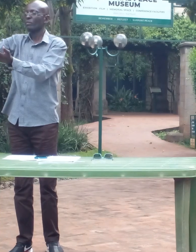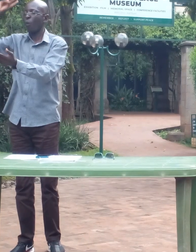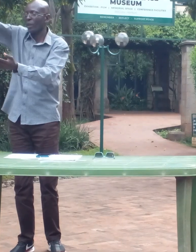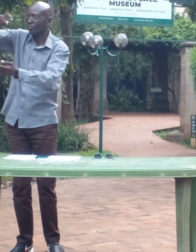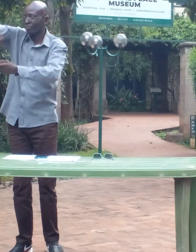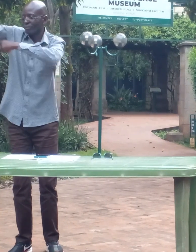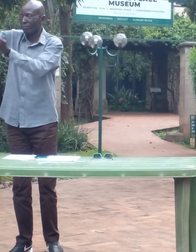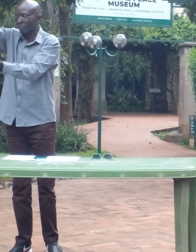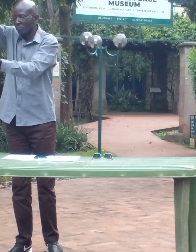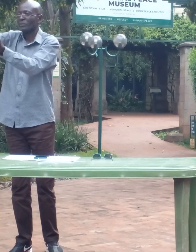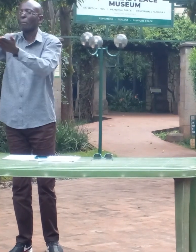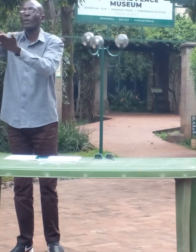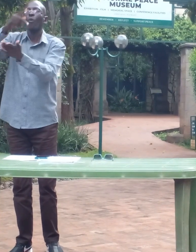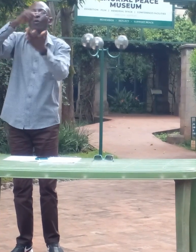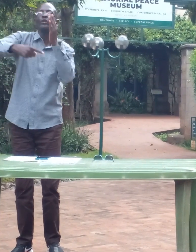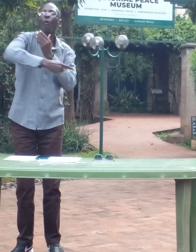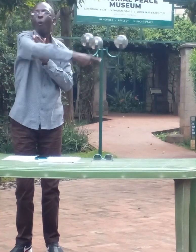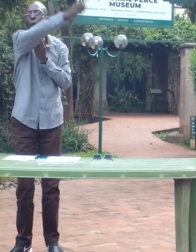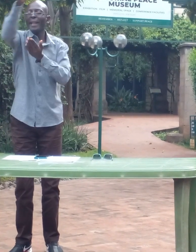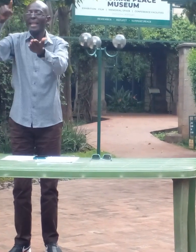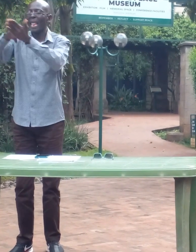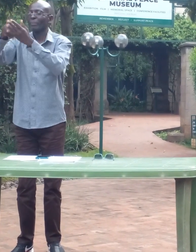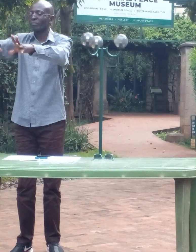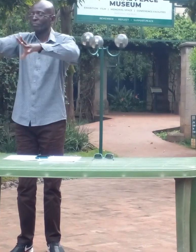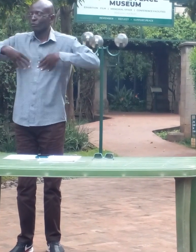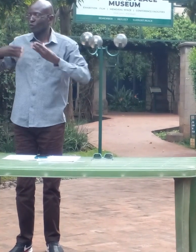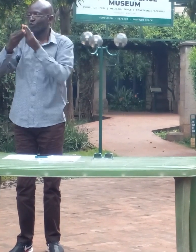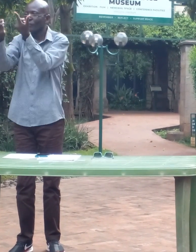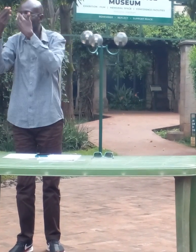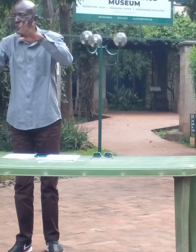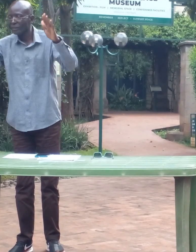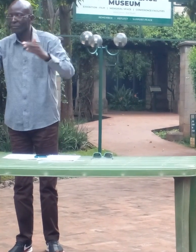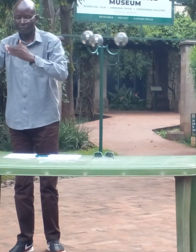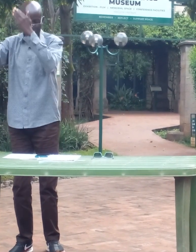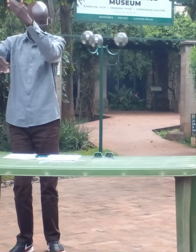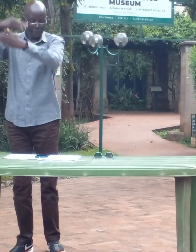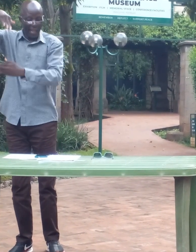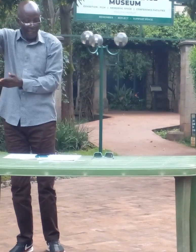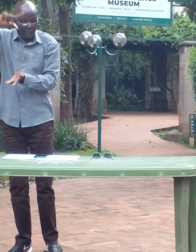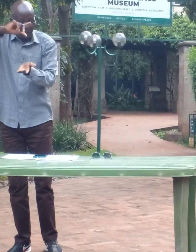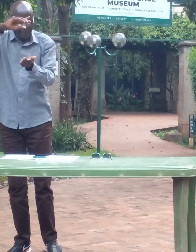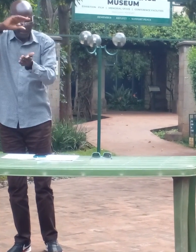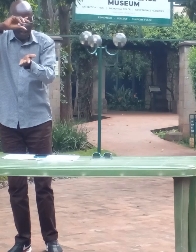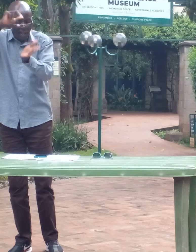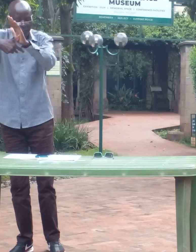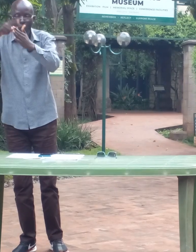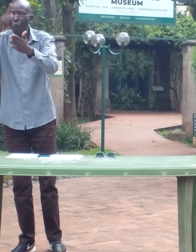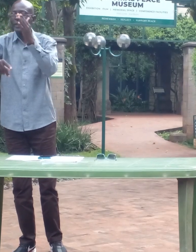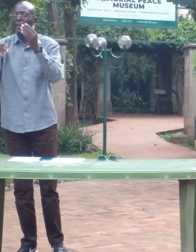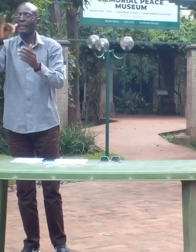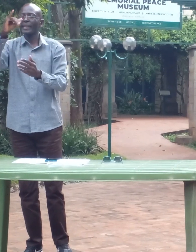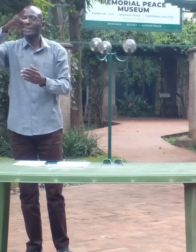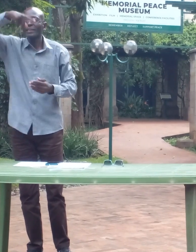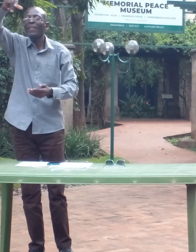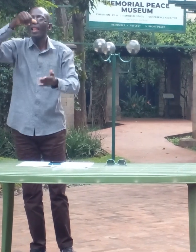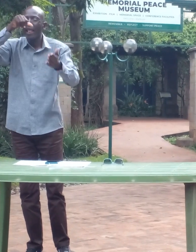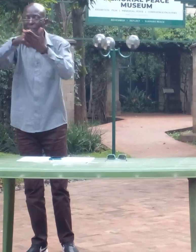paid, and now what we need is just to accept and live the ban from Kenya. So